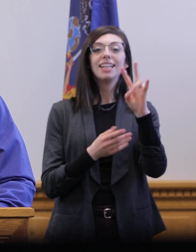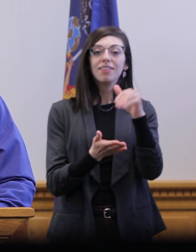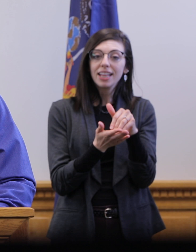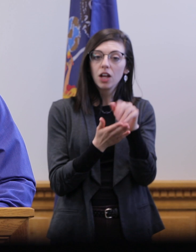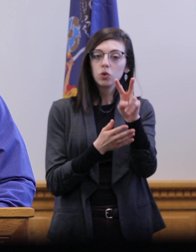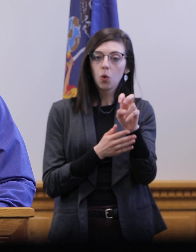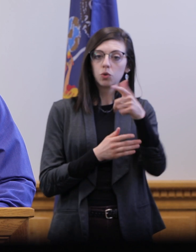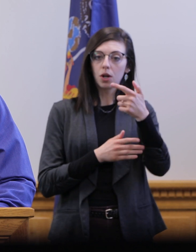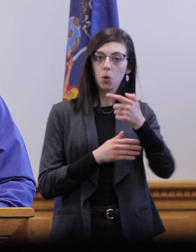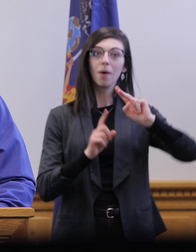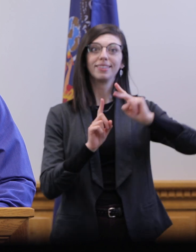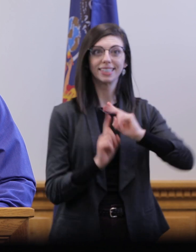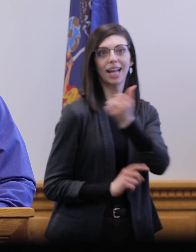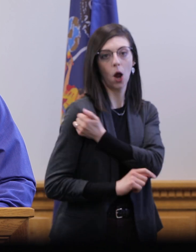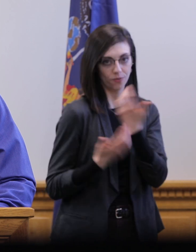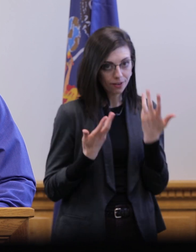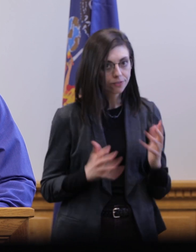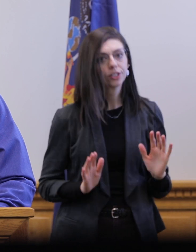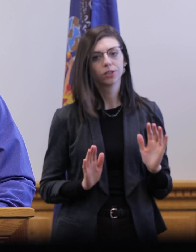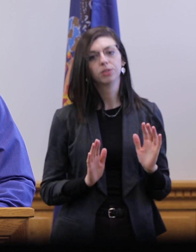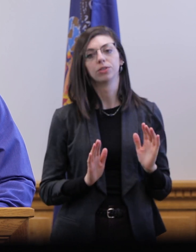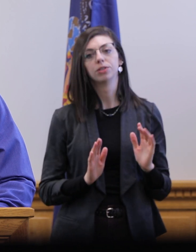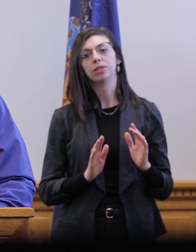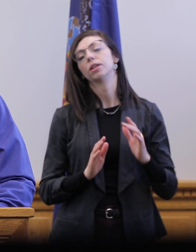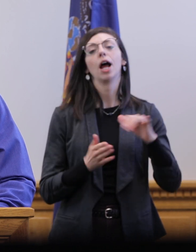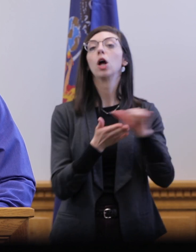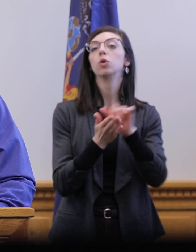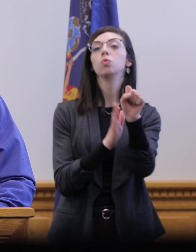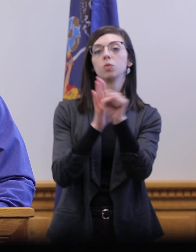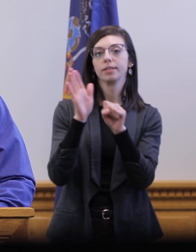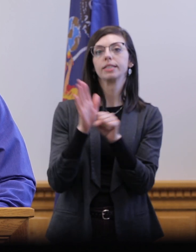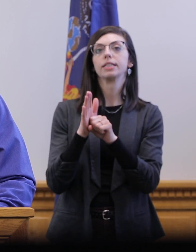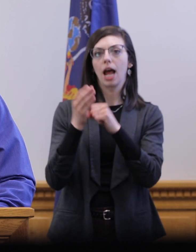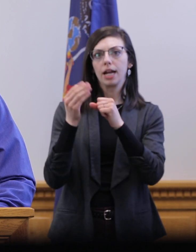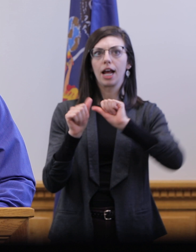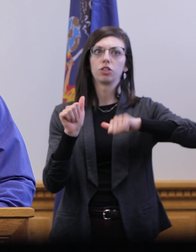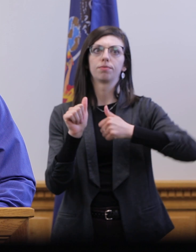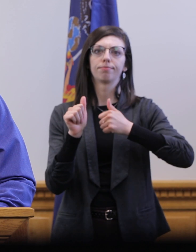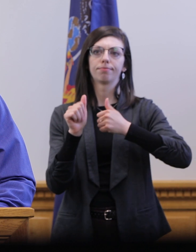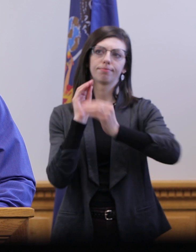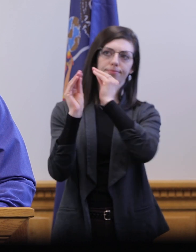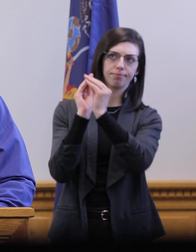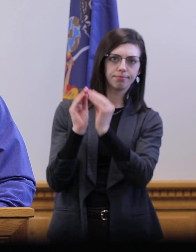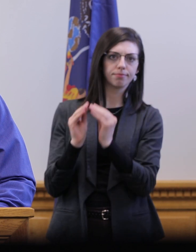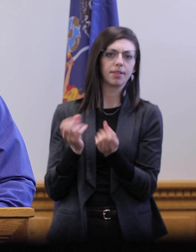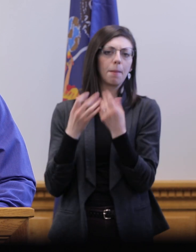17,221 residents have completed the vaccine series, and New York State has updated many guidelines over the past few weeks.